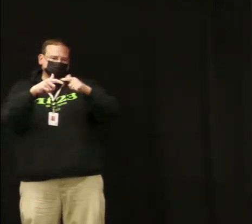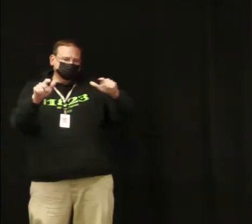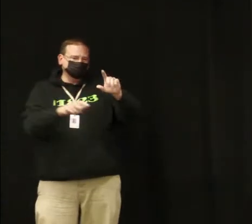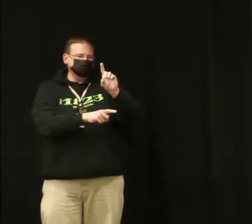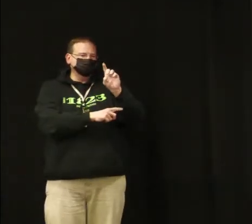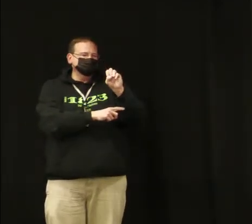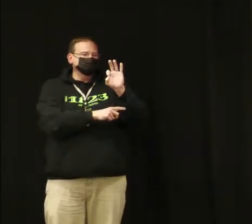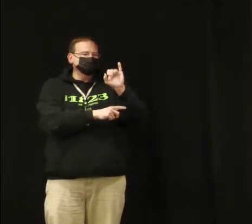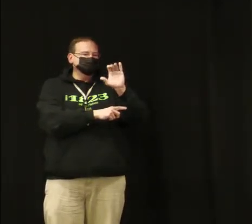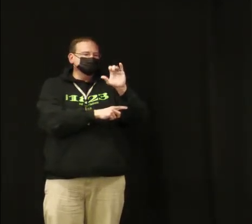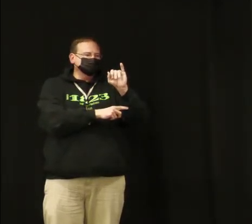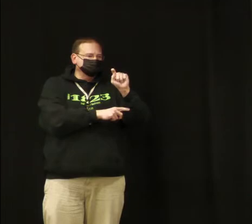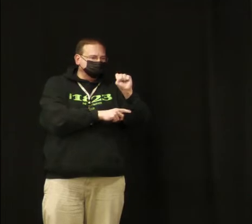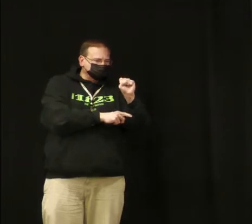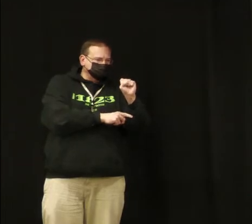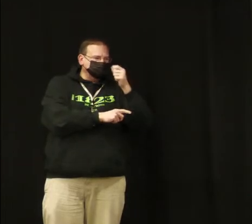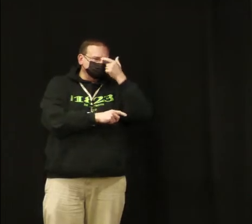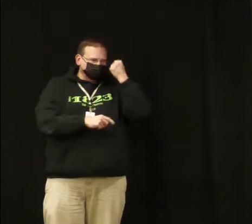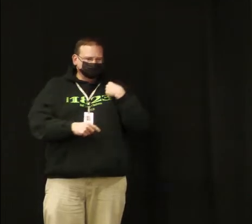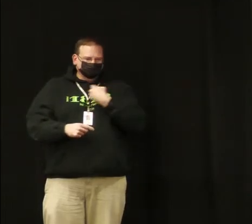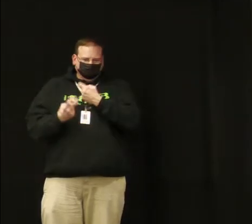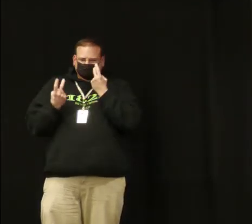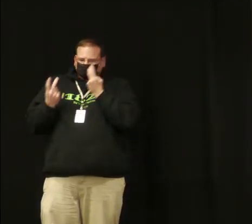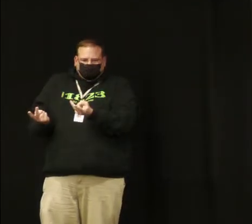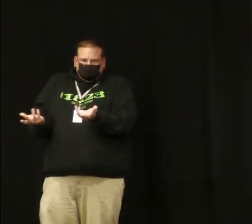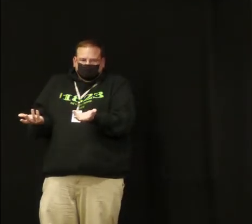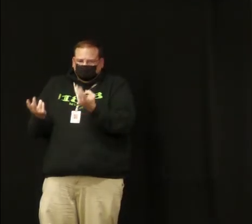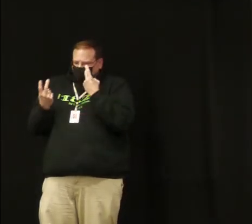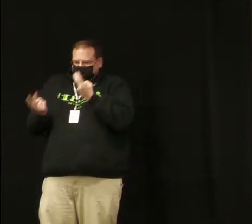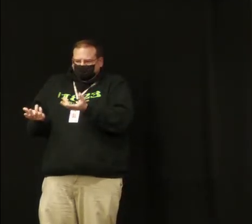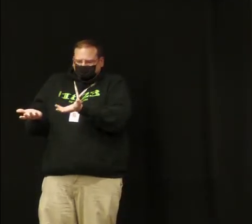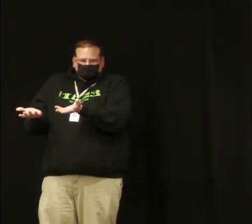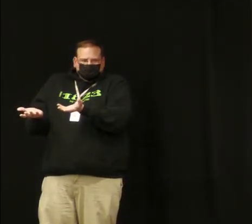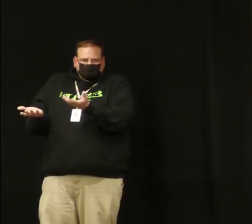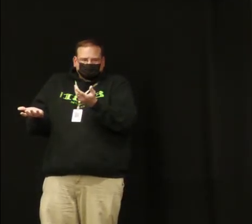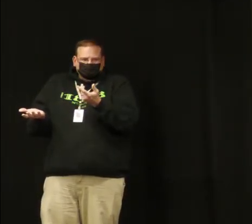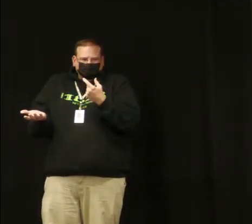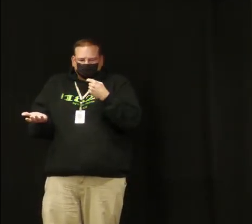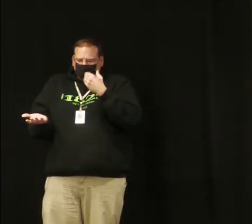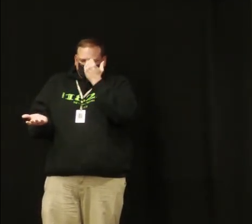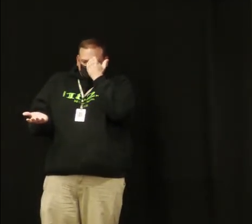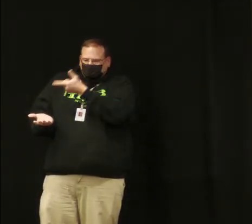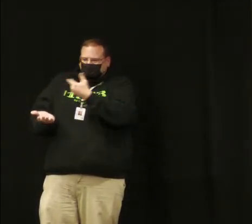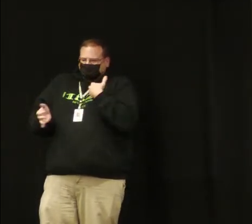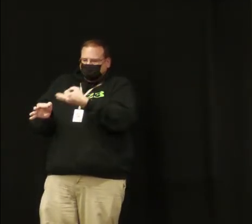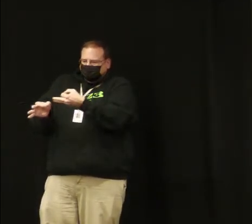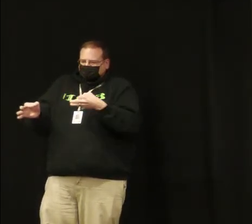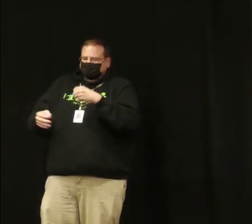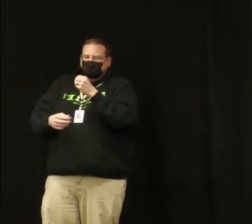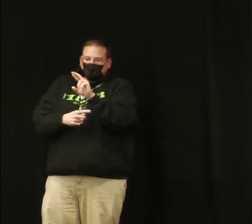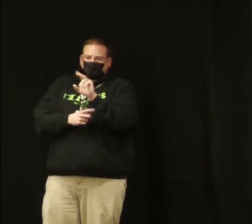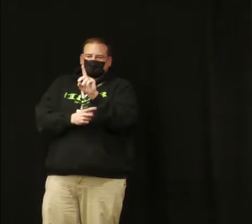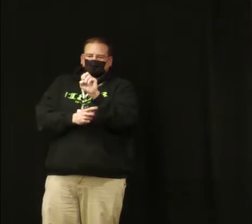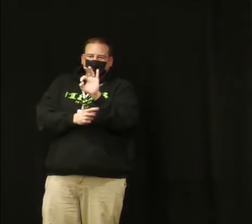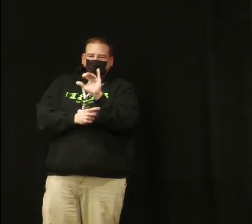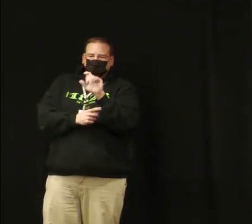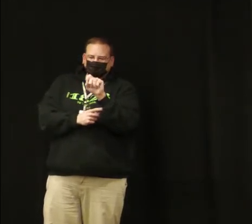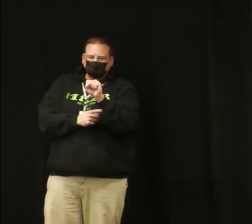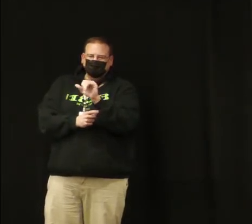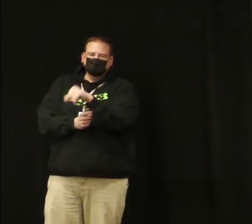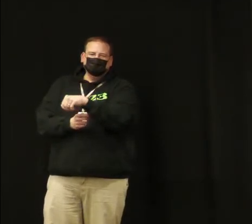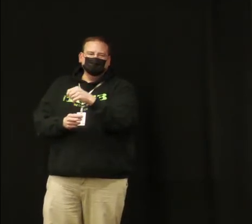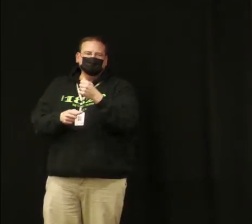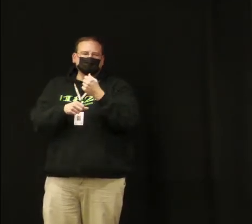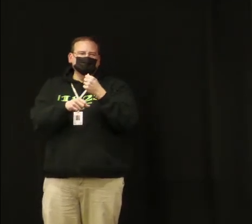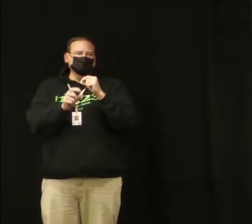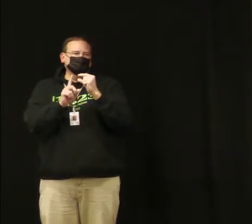language and the language deprivation of what we see now when they get here. We know that they